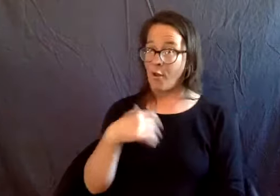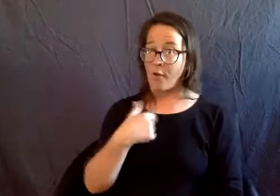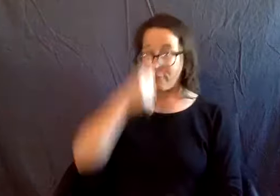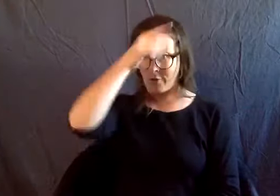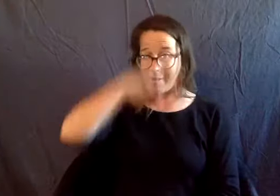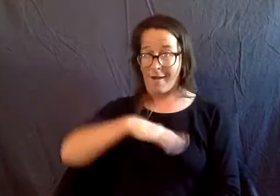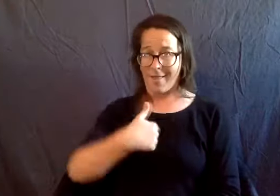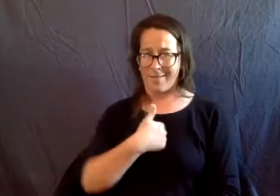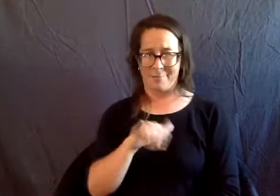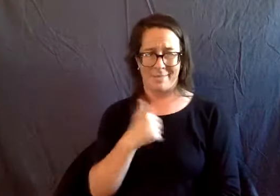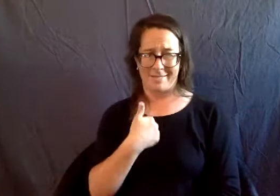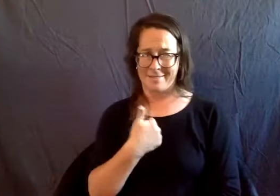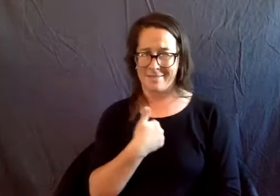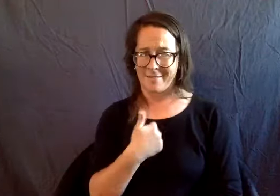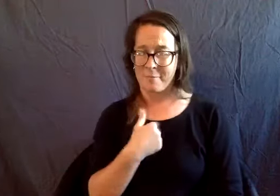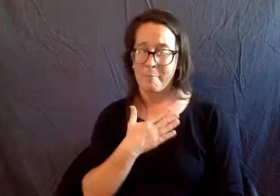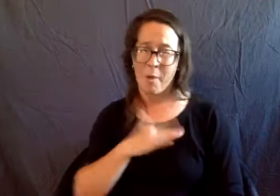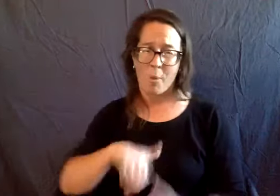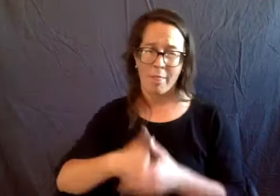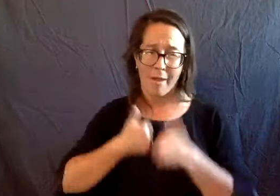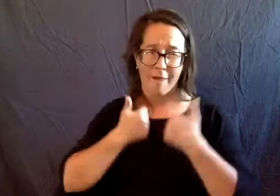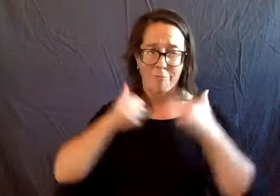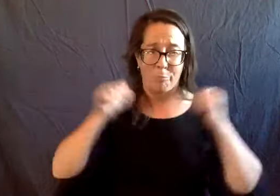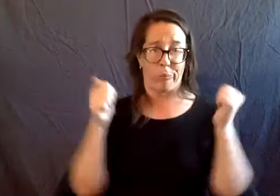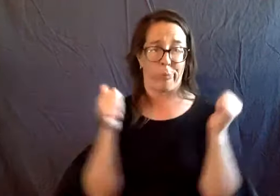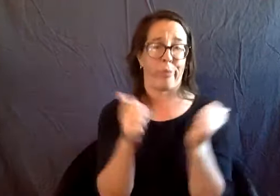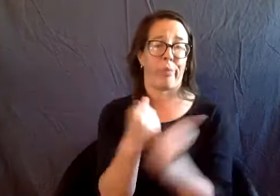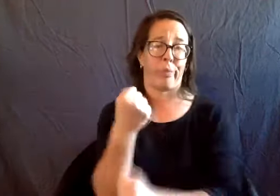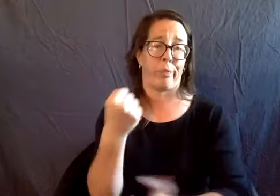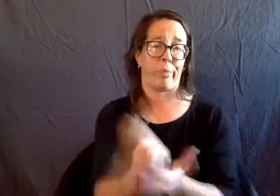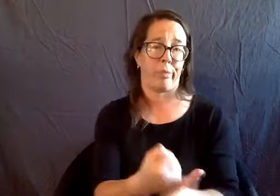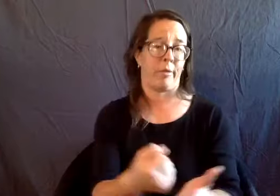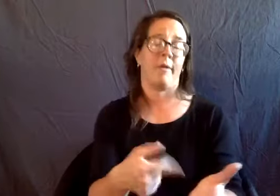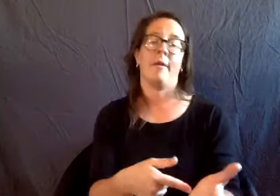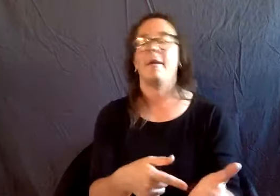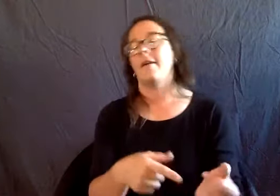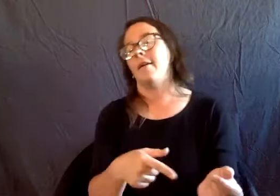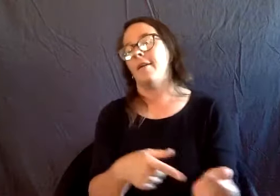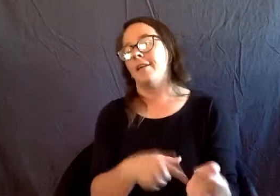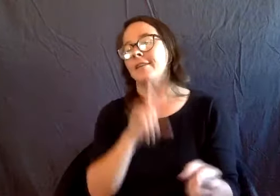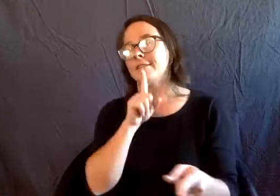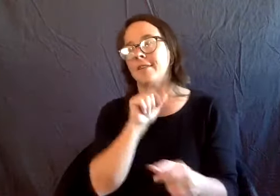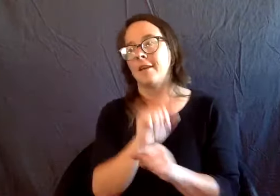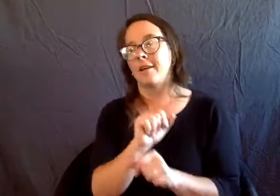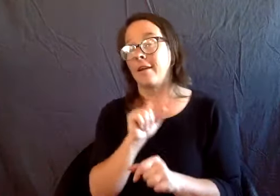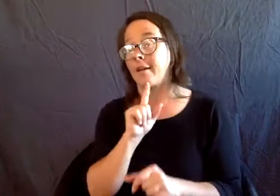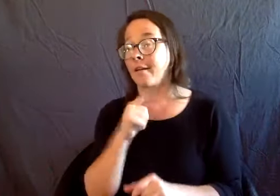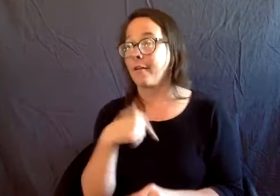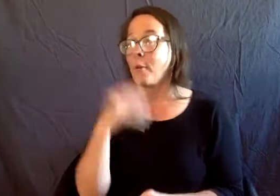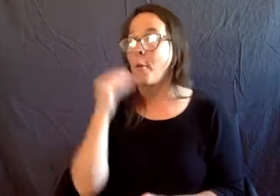me who had absolutely burned his life down completely, was an absolute loser in every department, you got to know that it's edifying to